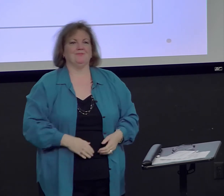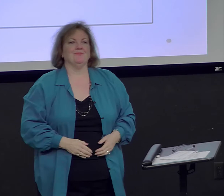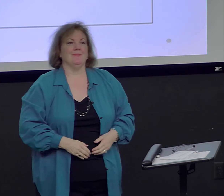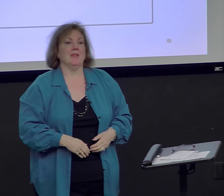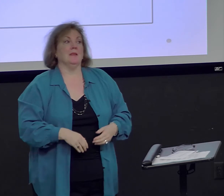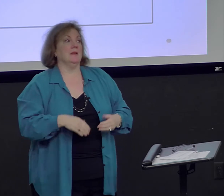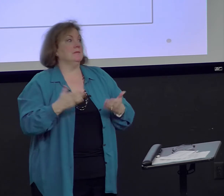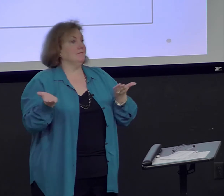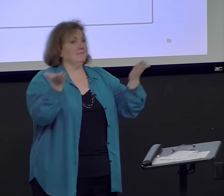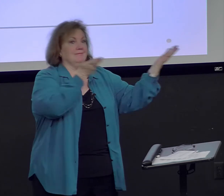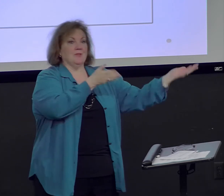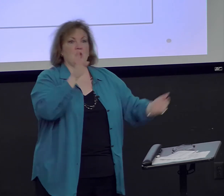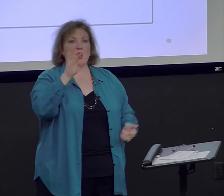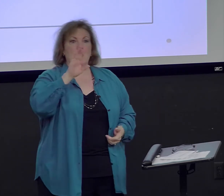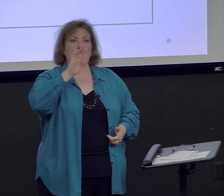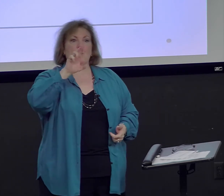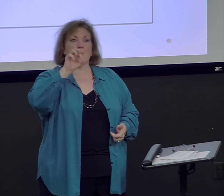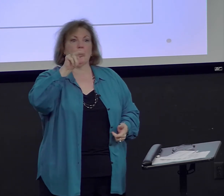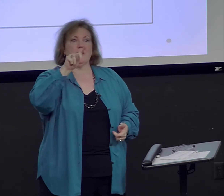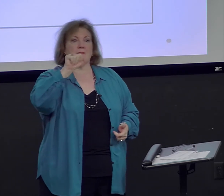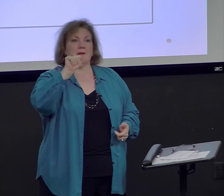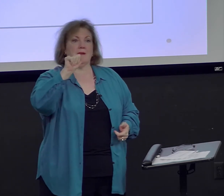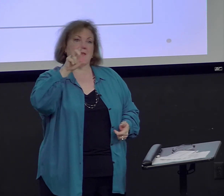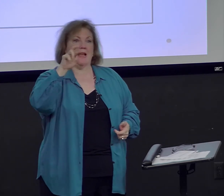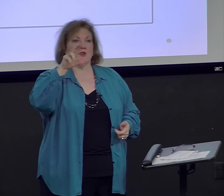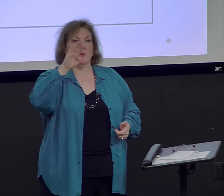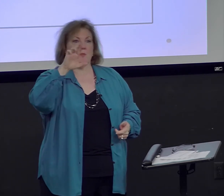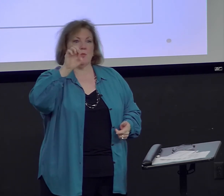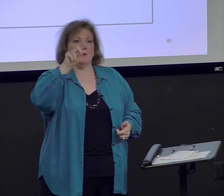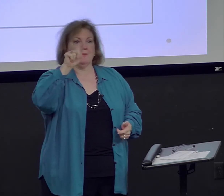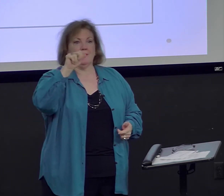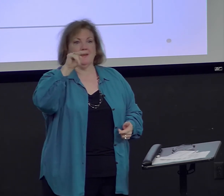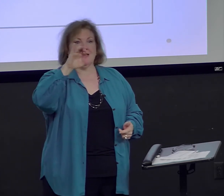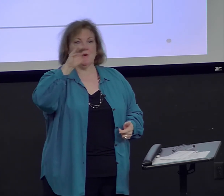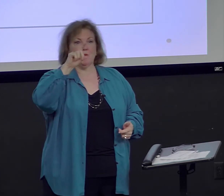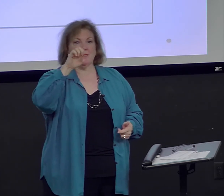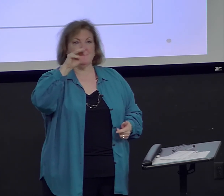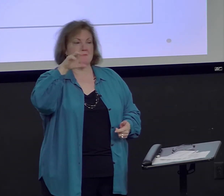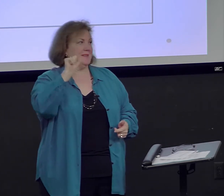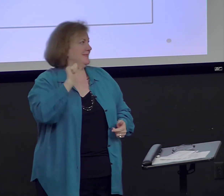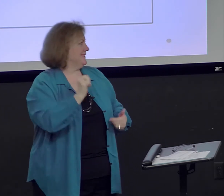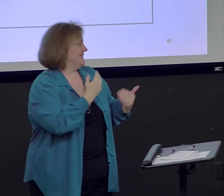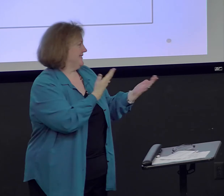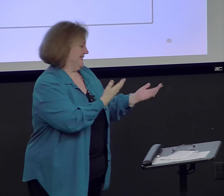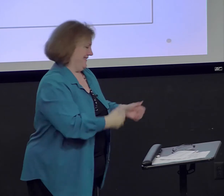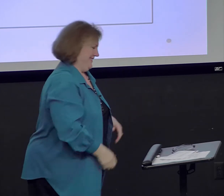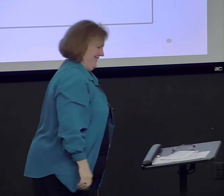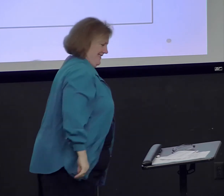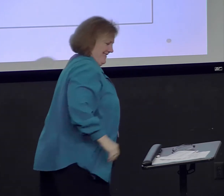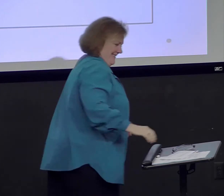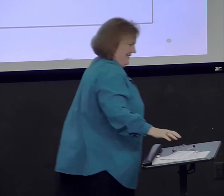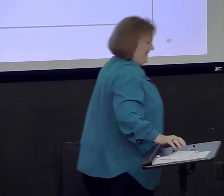learning. I would like to turn the floor over now to Brenda Nicodemus.